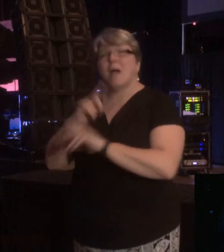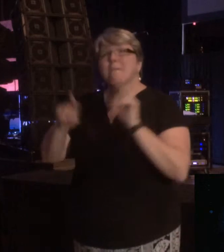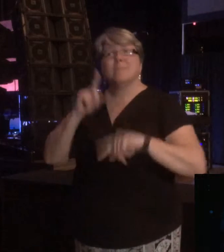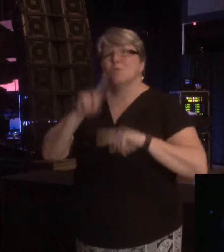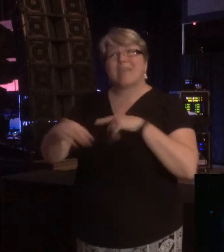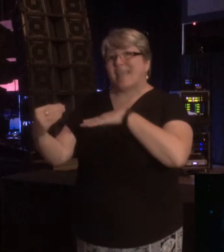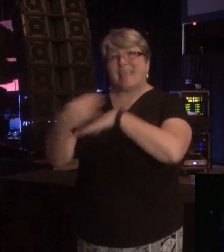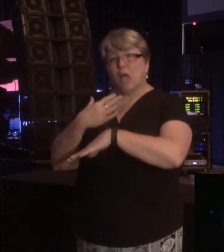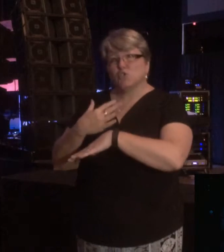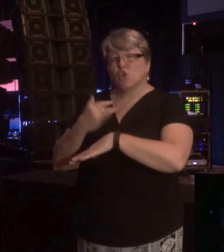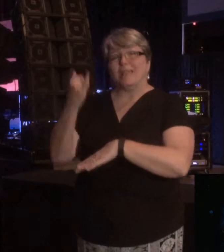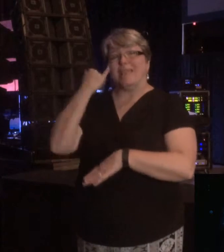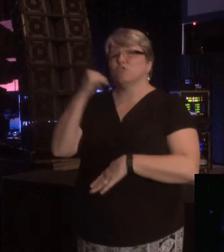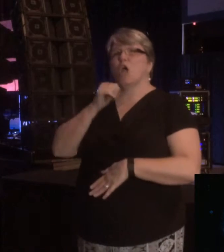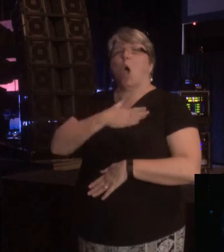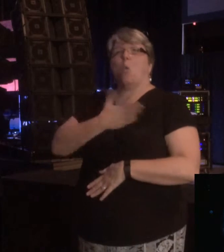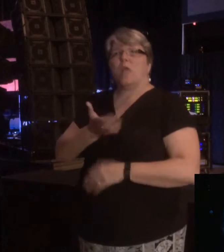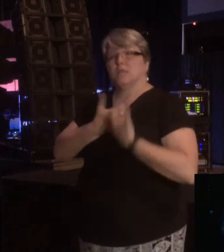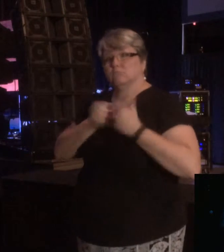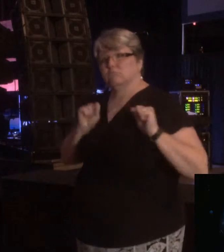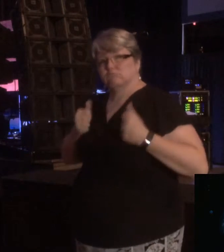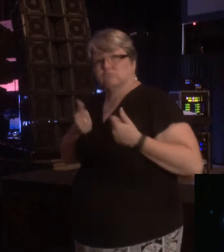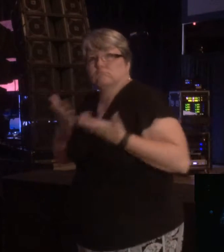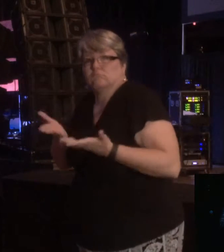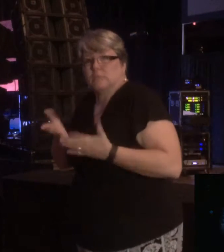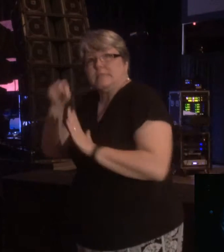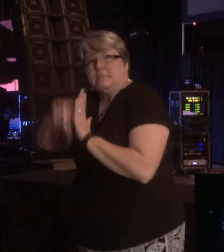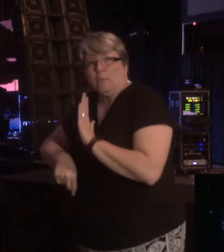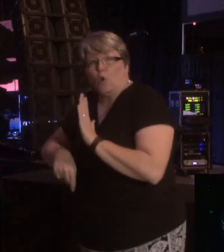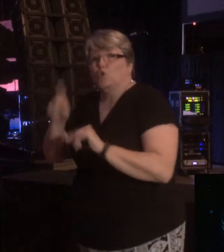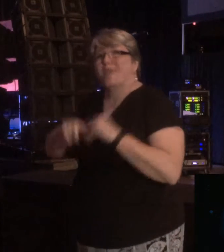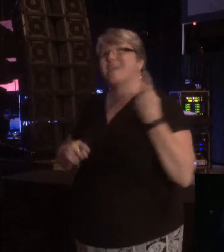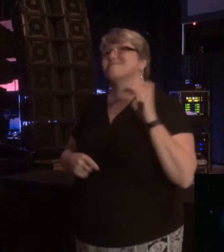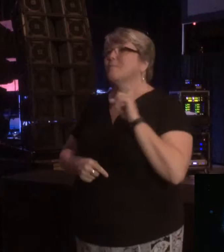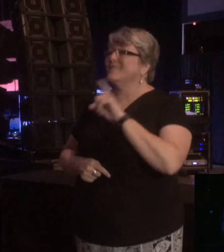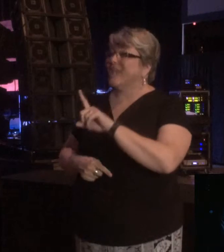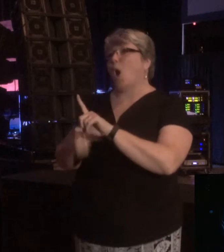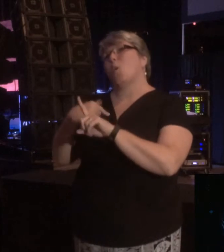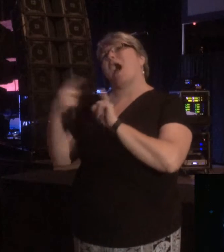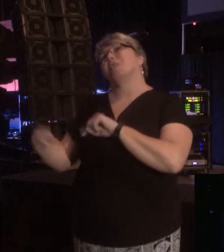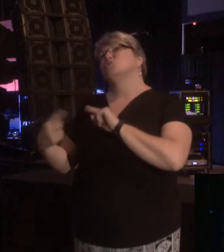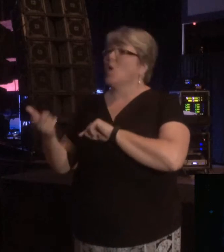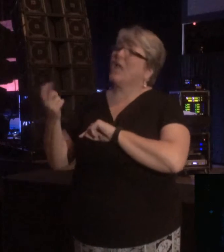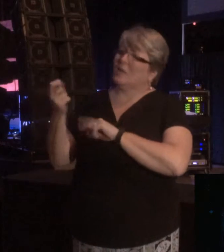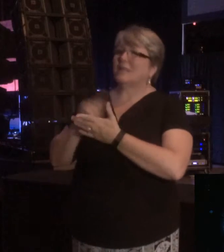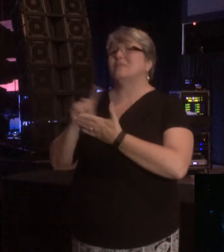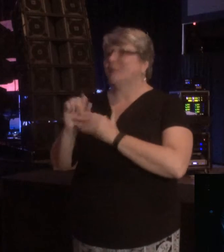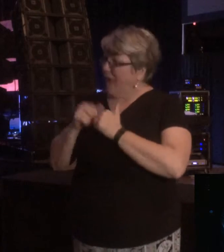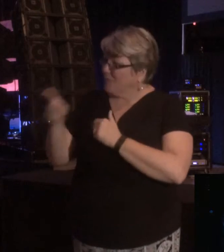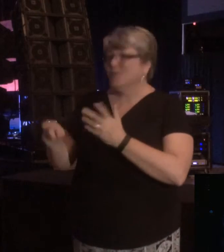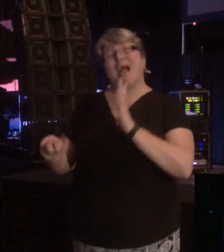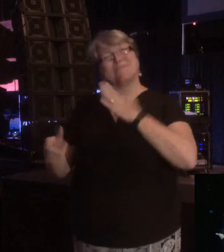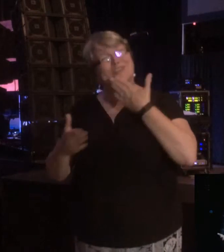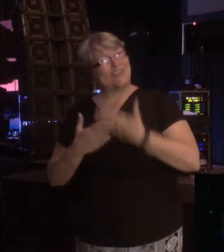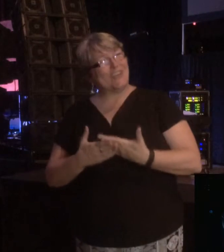Maybe I can, in that romantic mind, I will run to them. And that's where you need some wise counsel in your life, some people that can